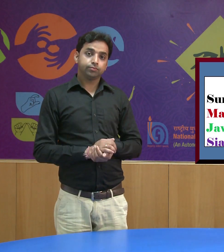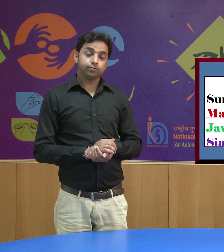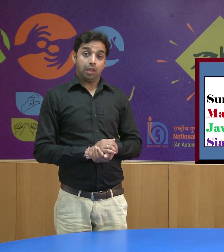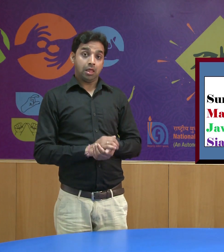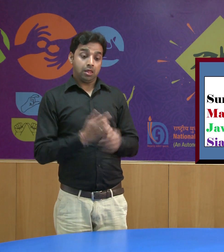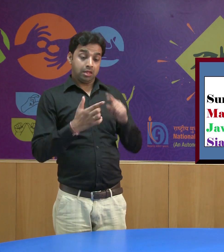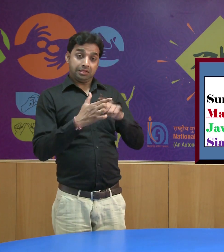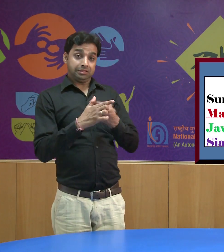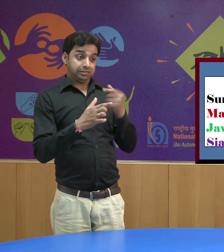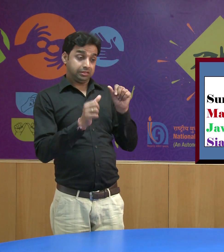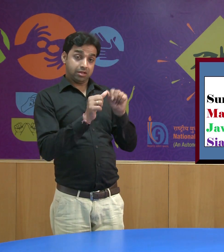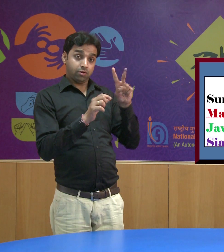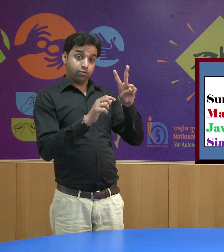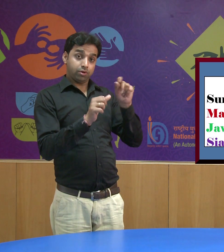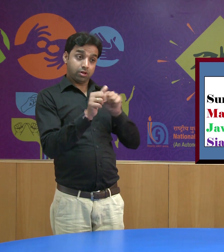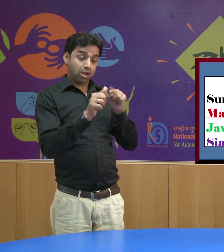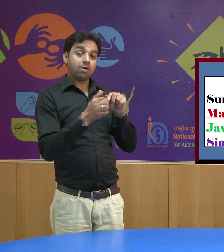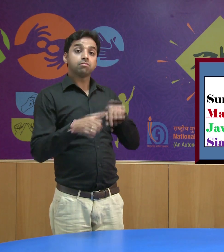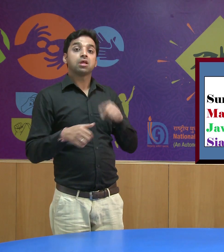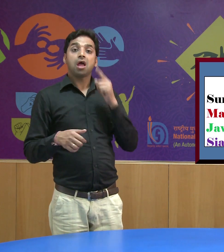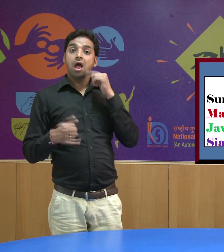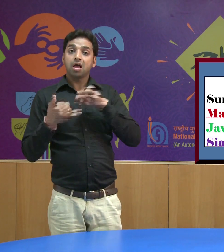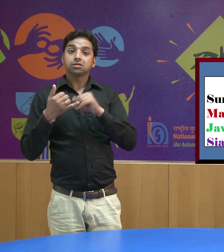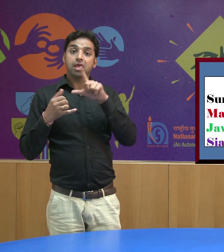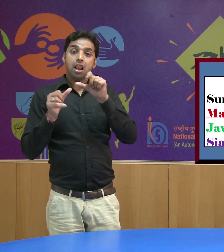Java is an island in Indonesia.